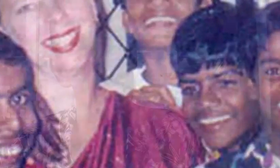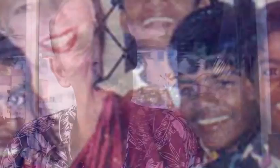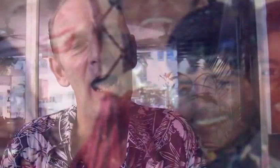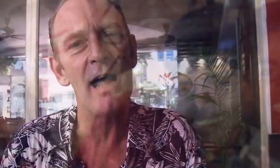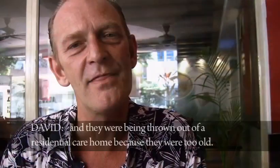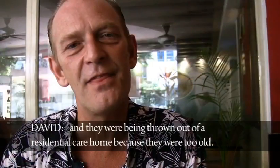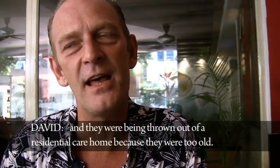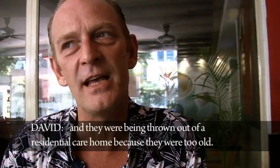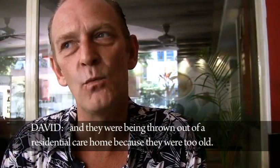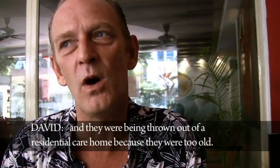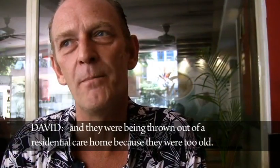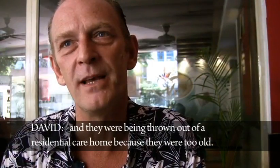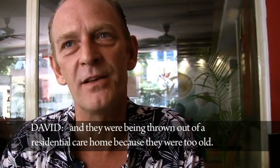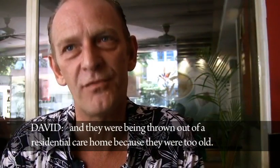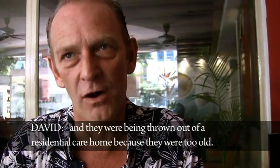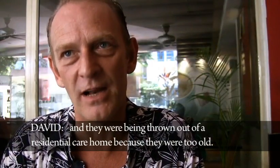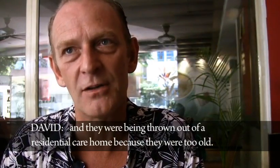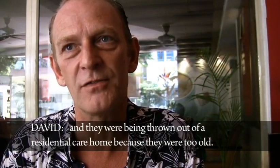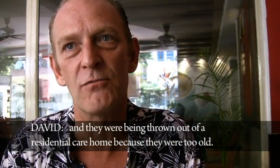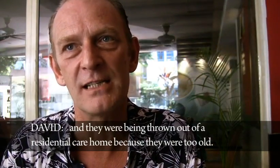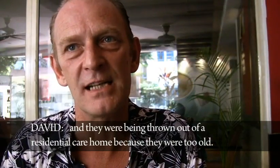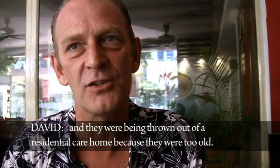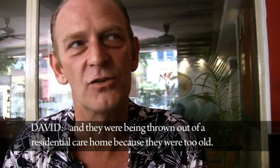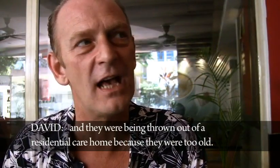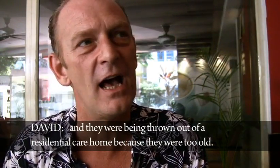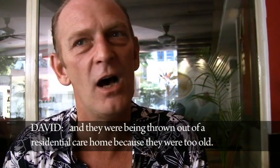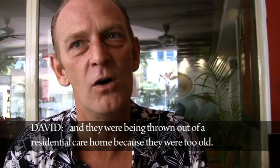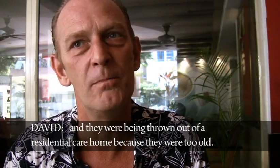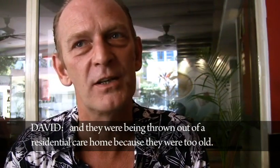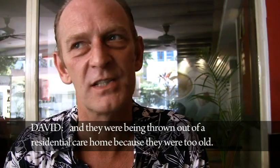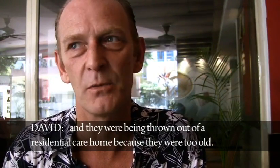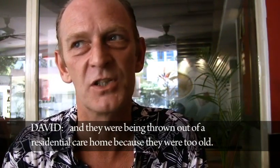and they were being thrown out of a residential care home because they were too old.